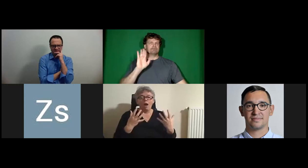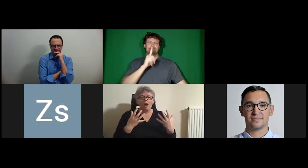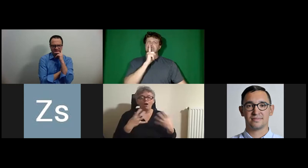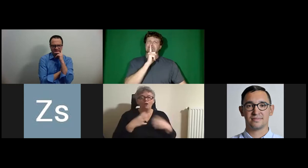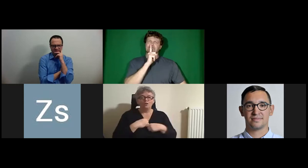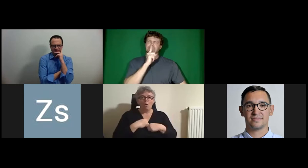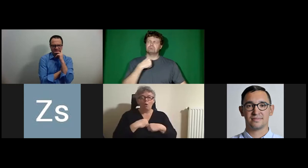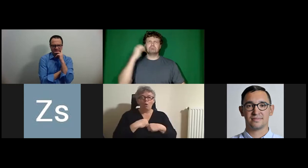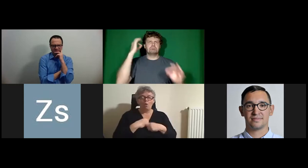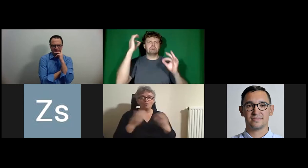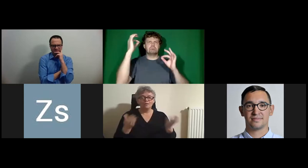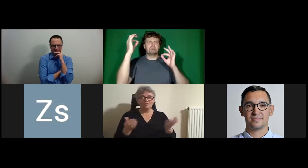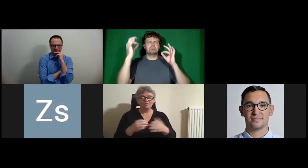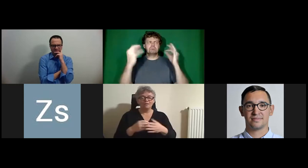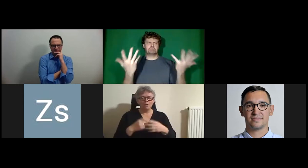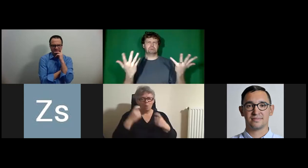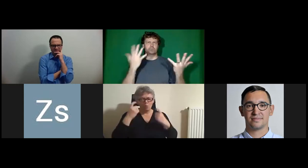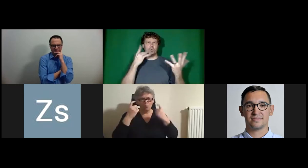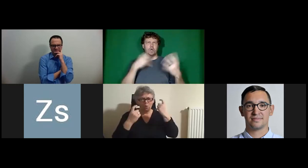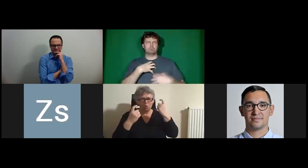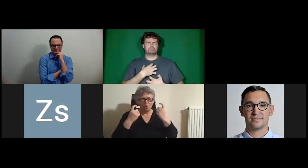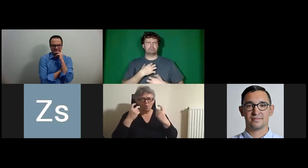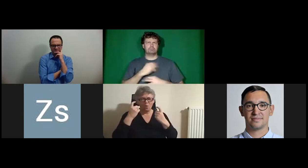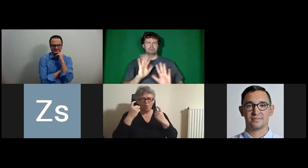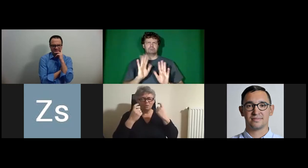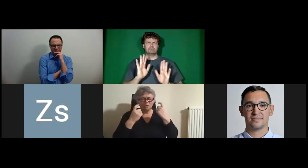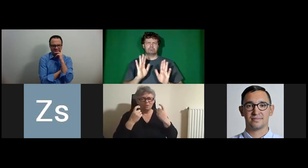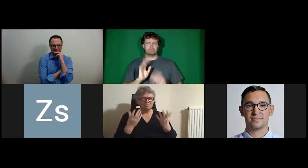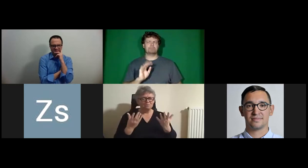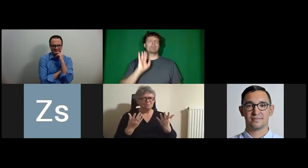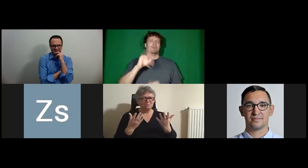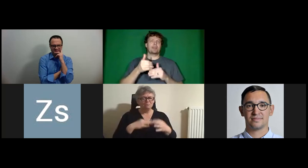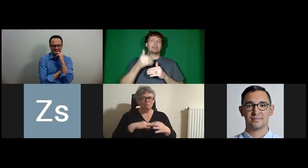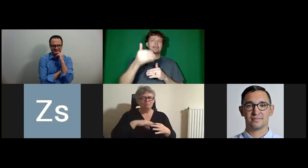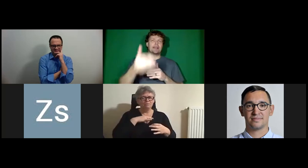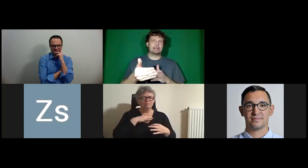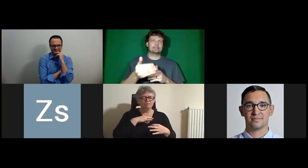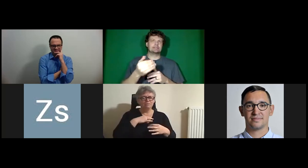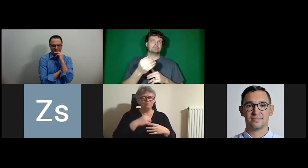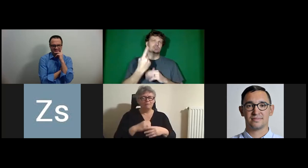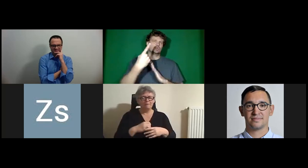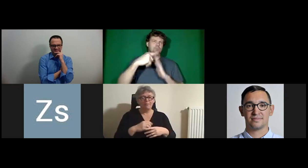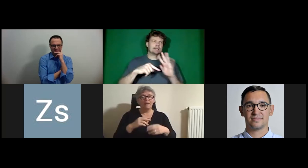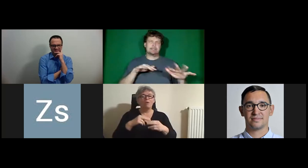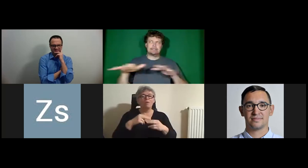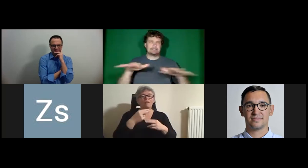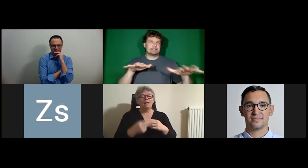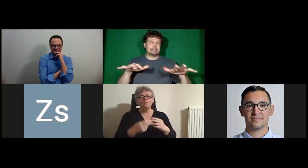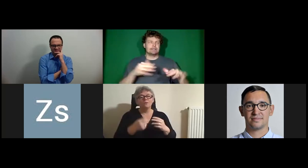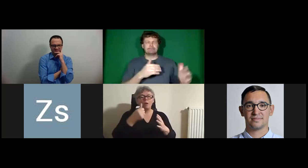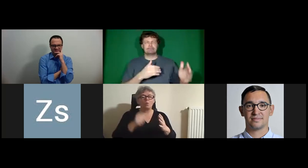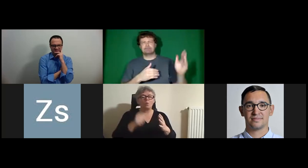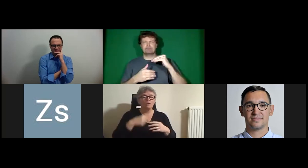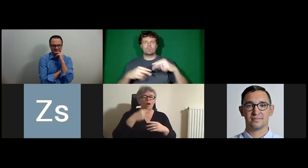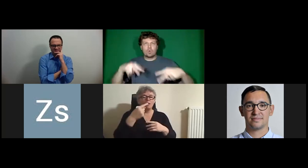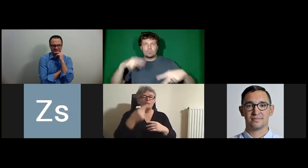this player was quite disappointed. He wanted to be the interpreter. He thought, oh, I'm going to provide this awesome service. I'm like, no, don't be